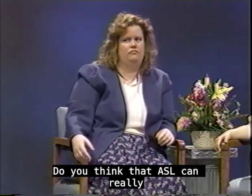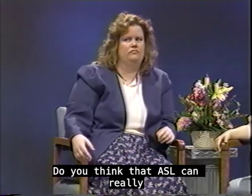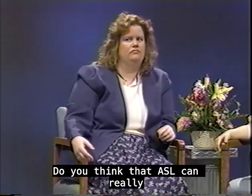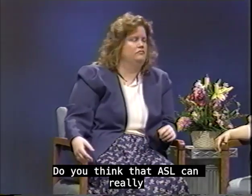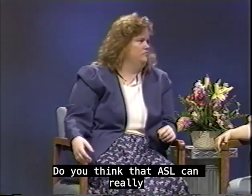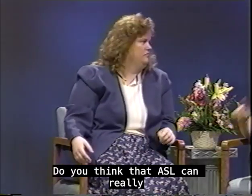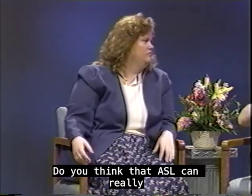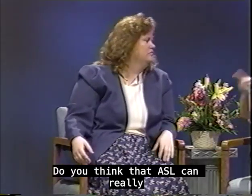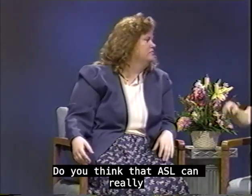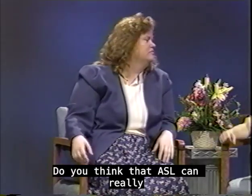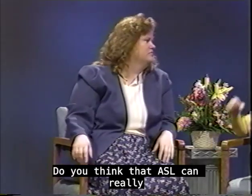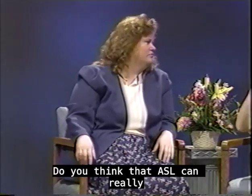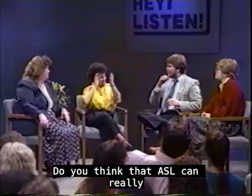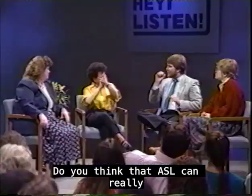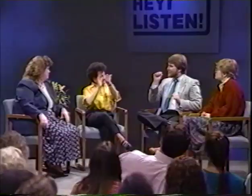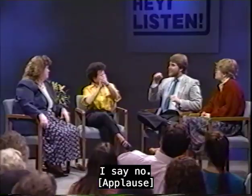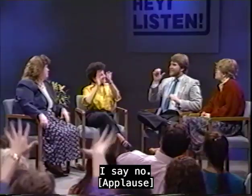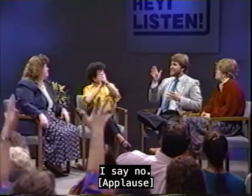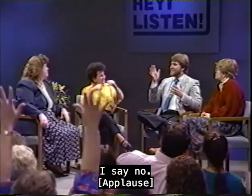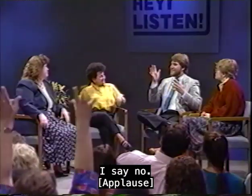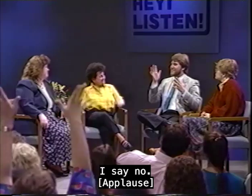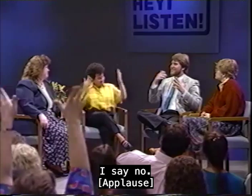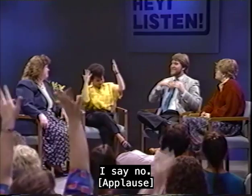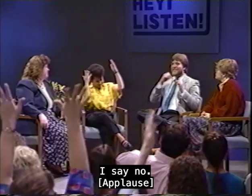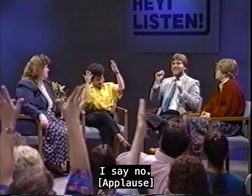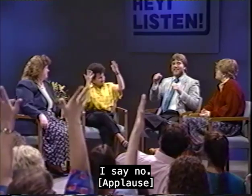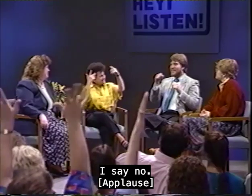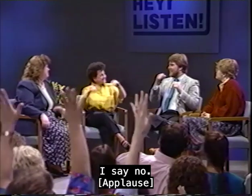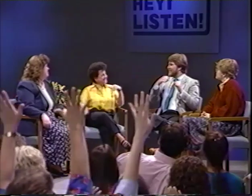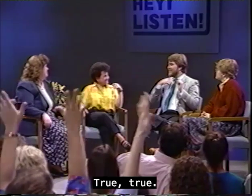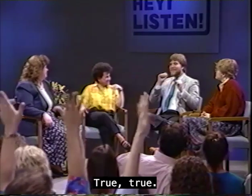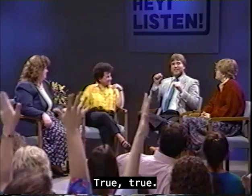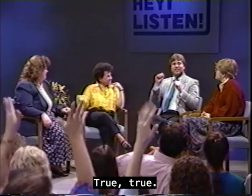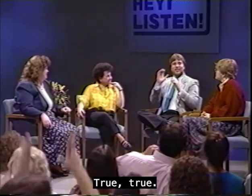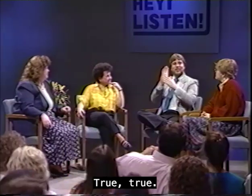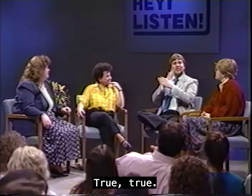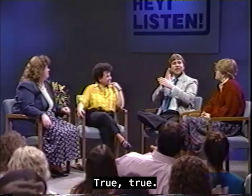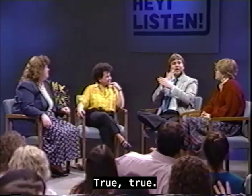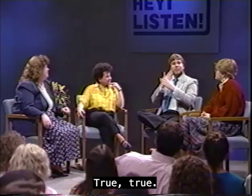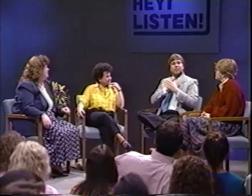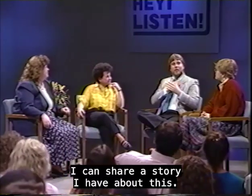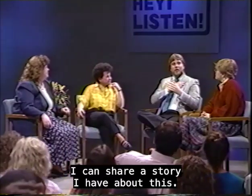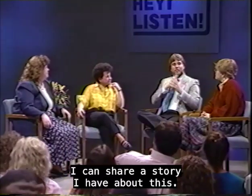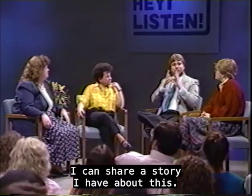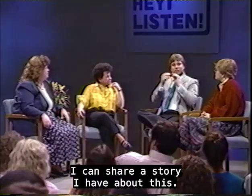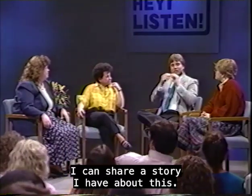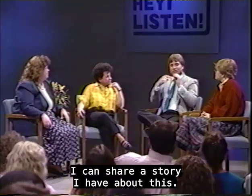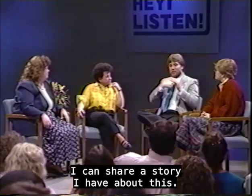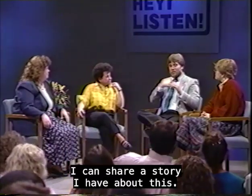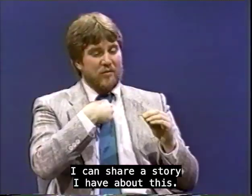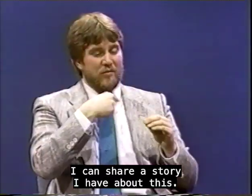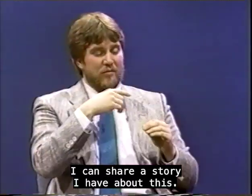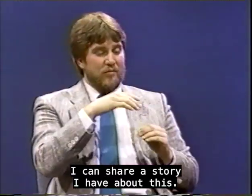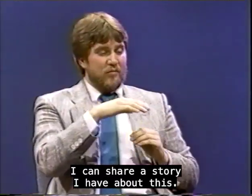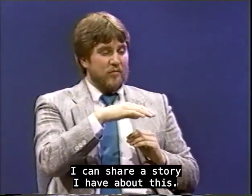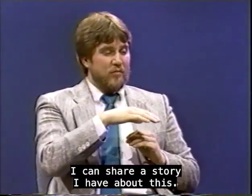ASL can really affect our ability to read? I say no. True. I can share a story I have about